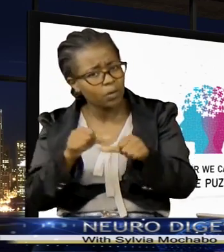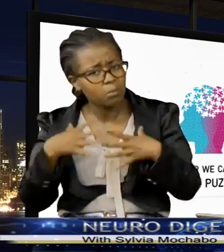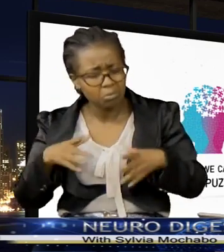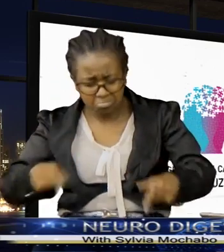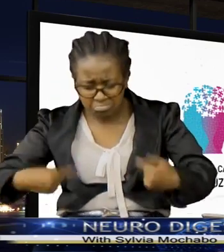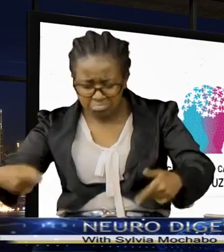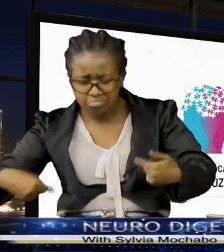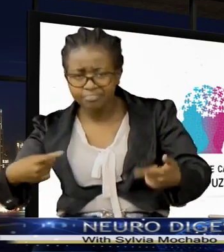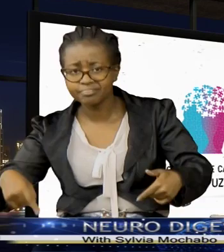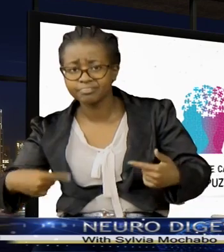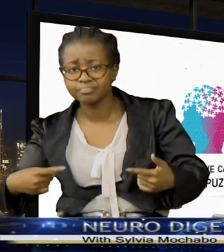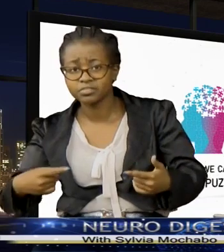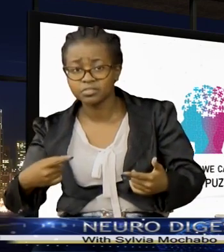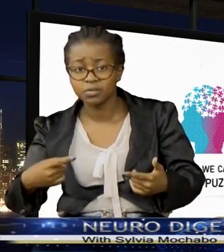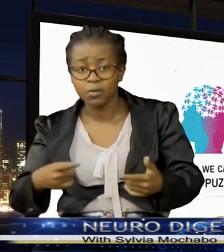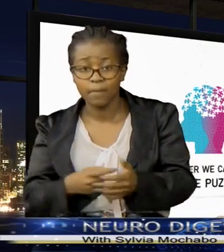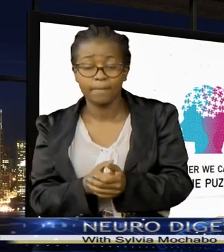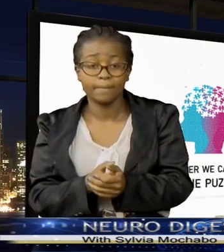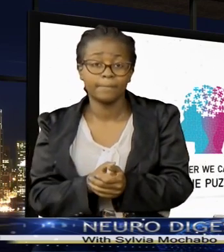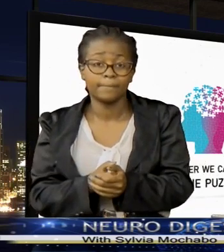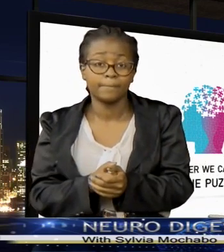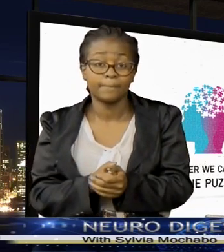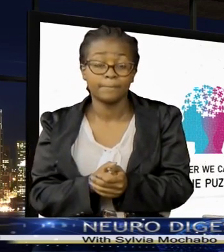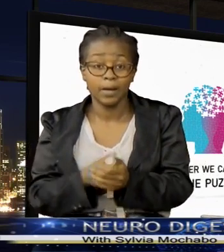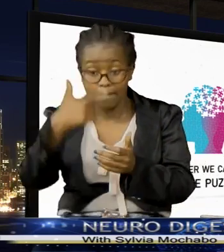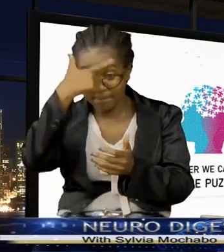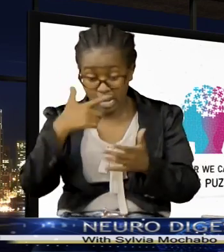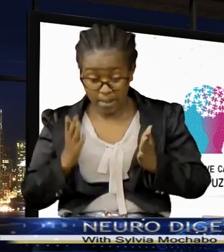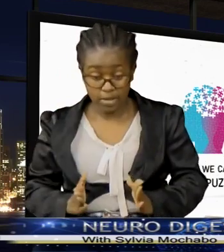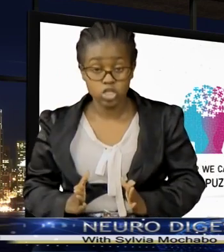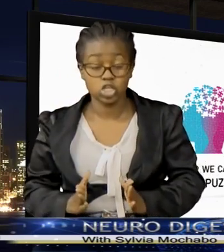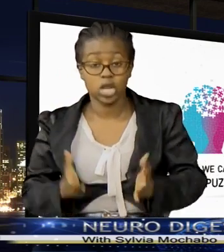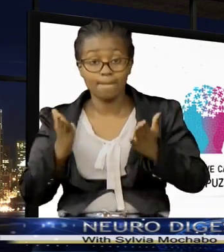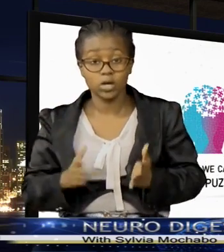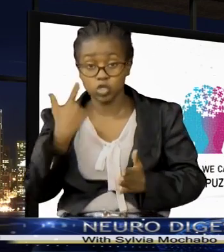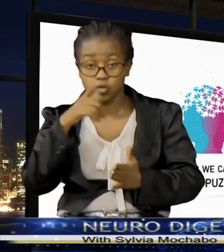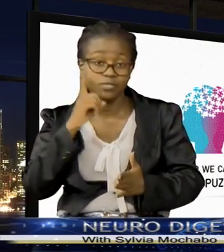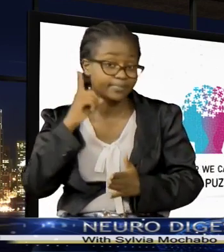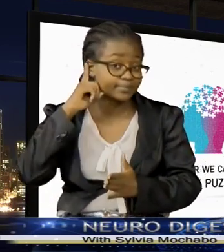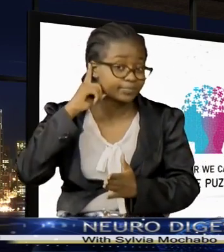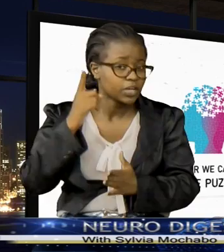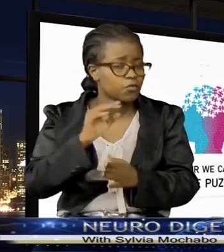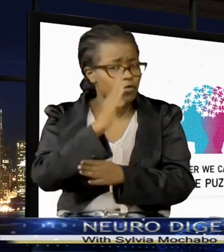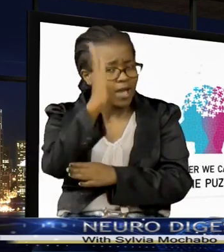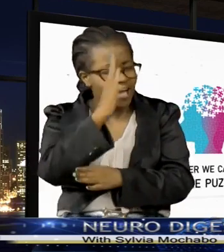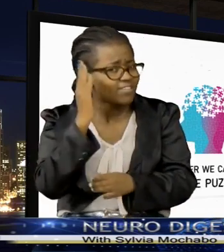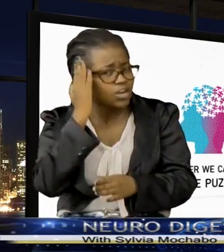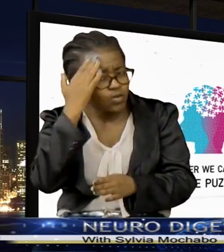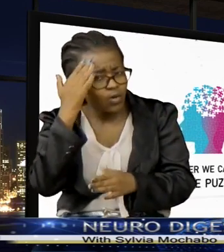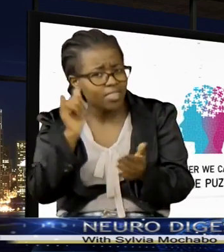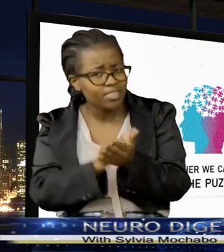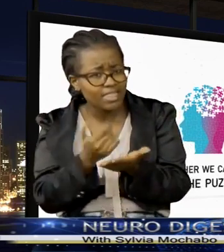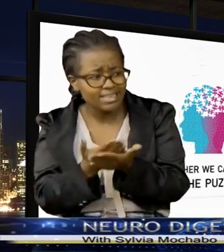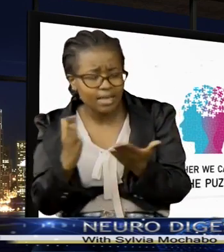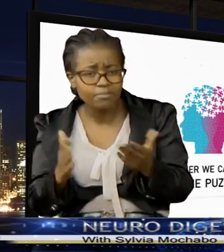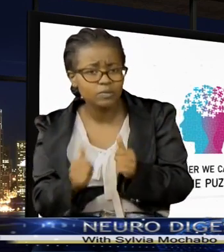on on walking sticks, on a wheelchair, a blind person, someone who's deaf. Have you ever known that there is